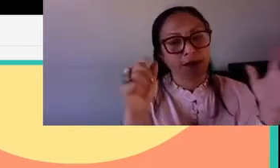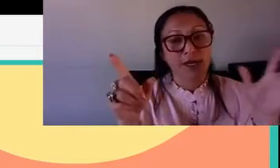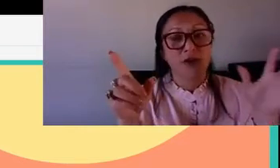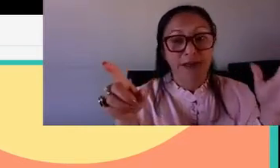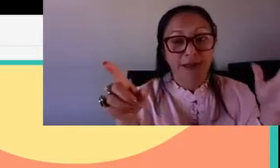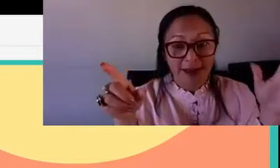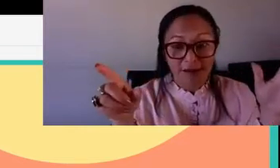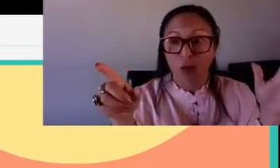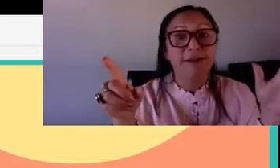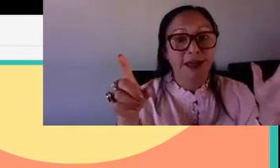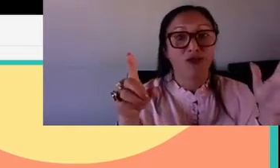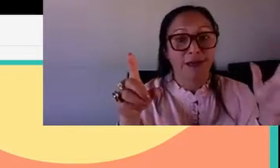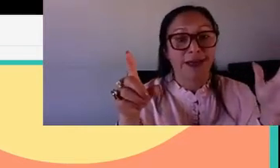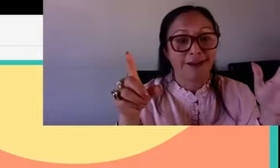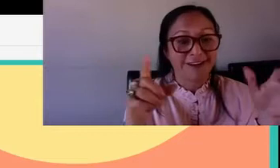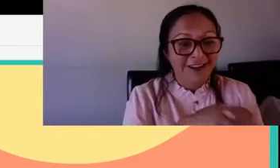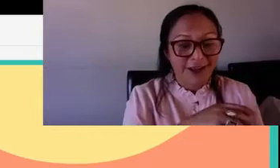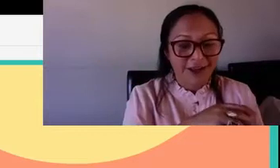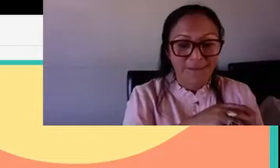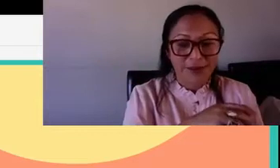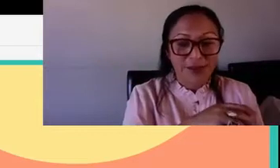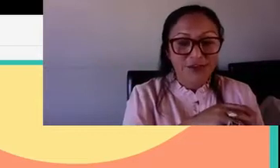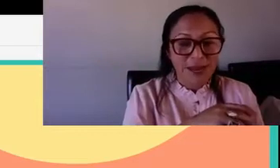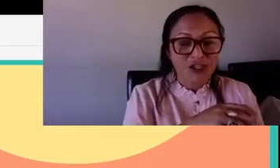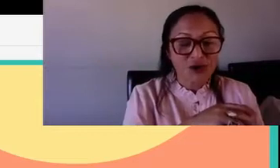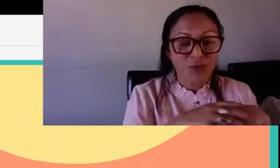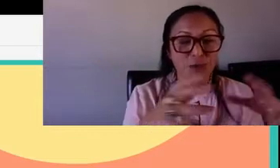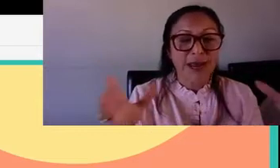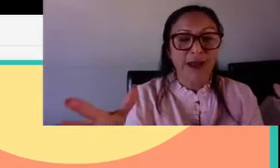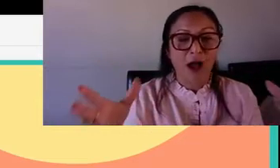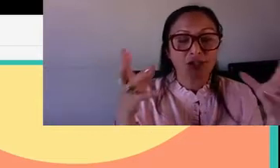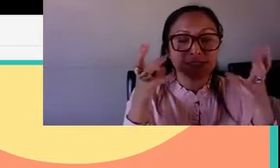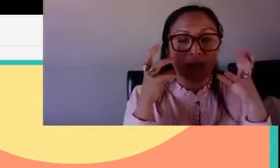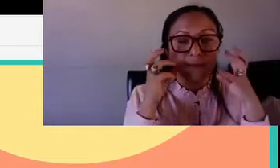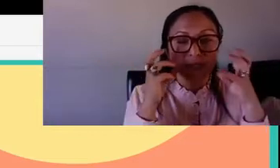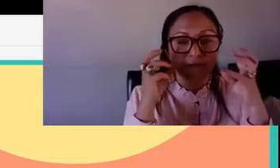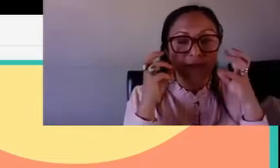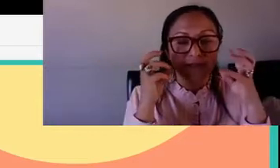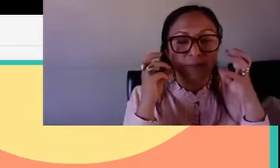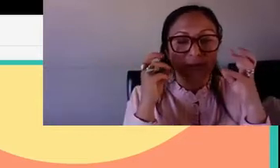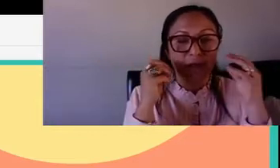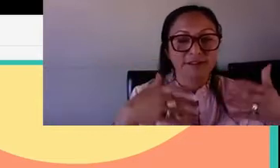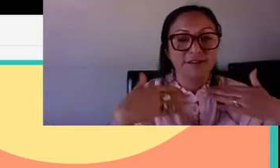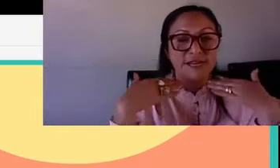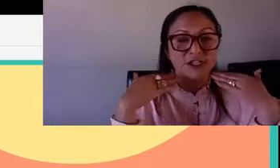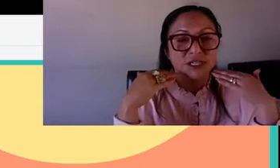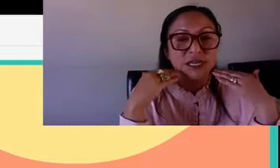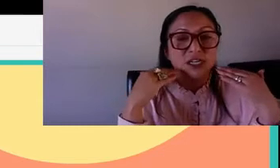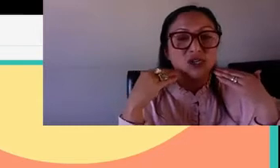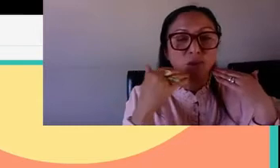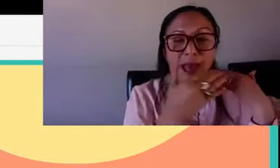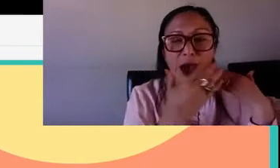Okay, I'm going to try that. One day I'll try that. So make sure you're bringing objects up to your face, bringing lots of